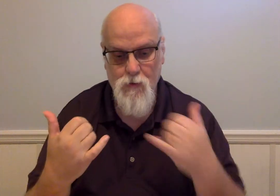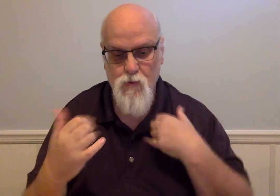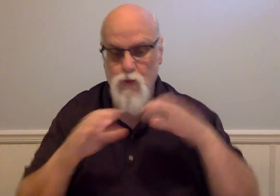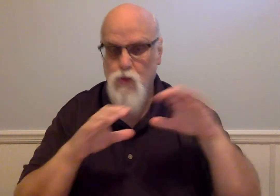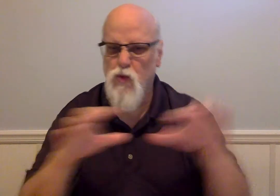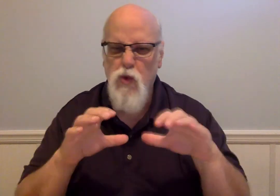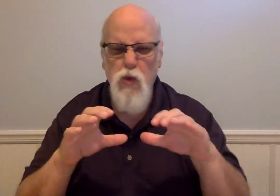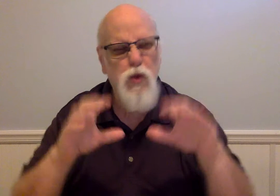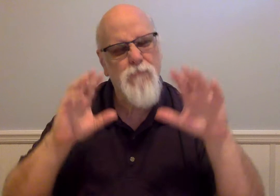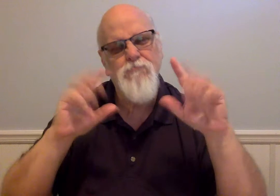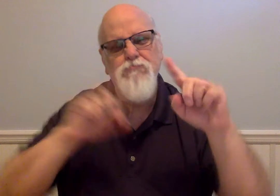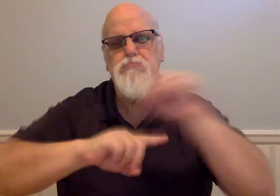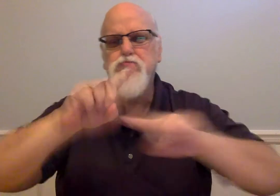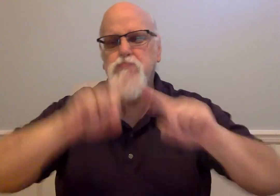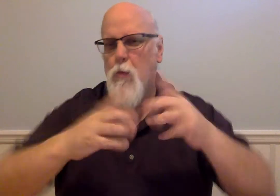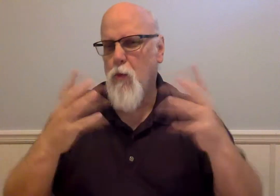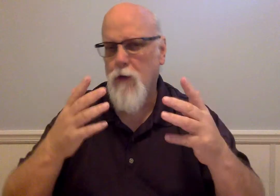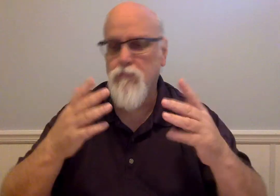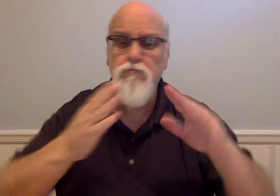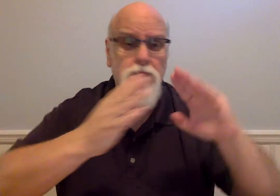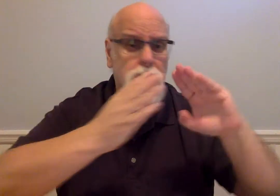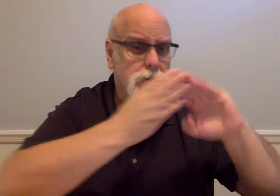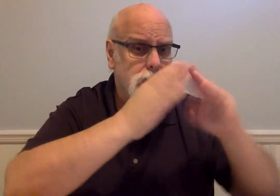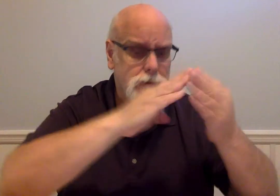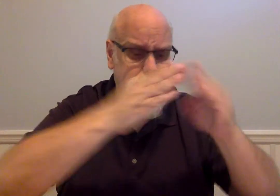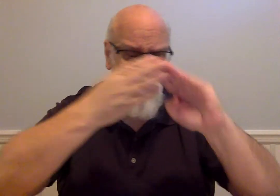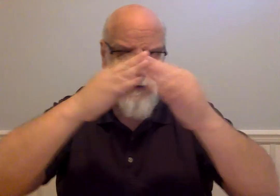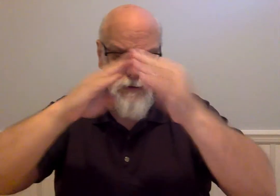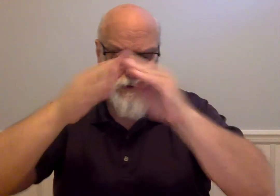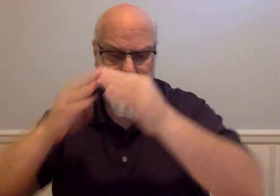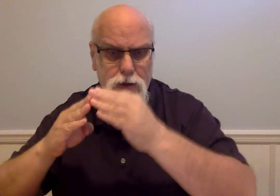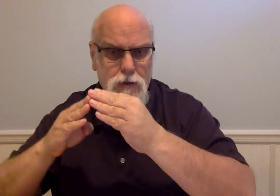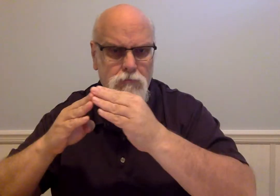Today I'm going to show you some signs for city,